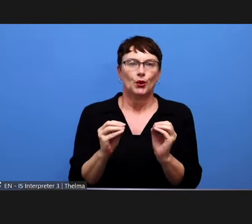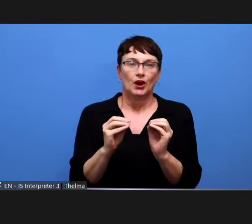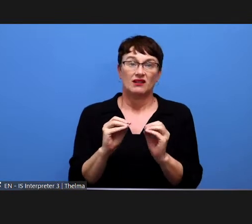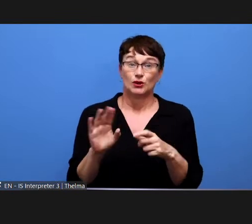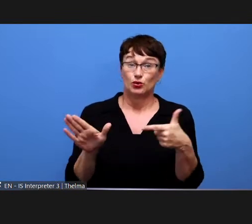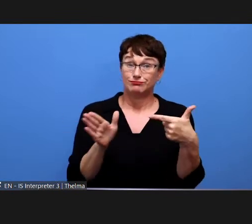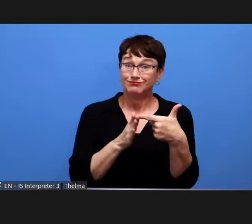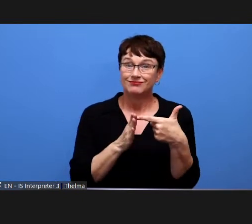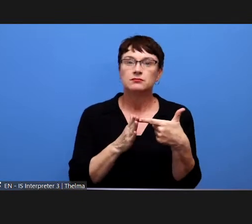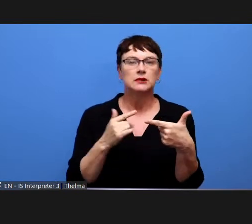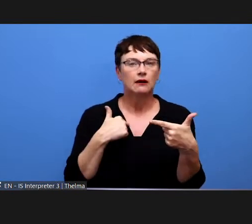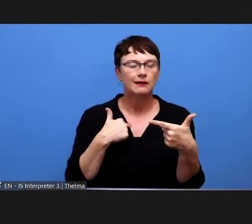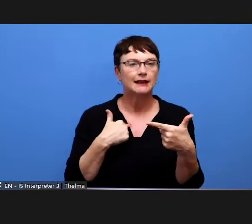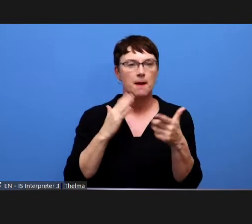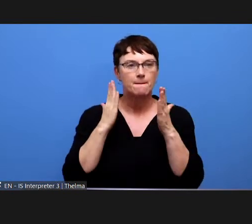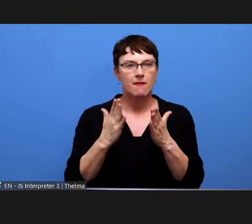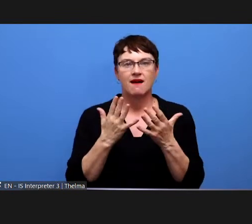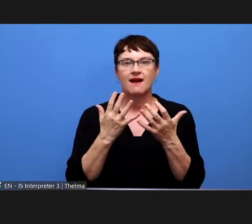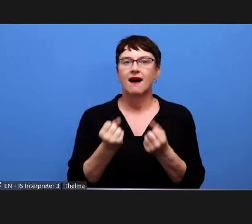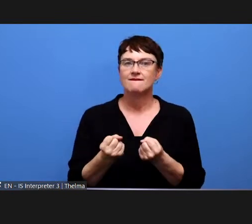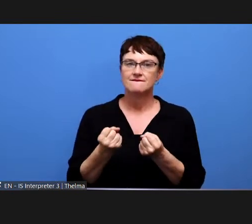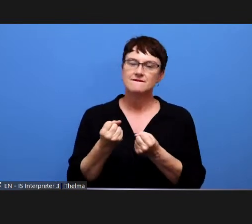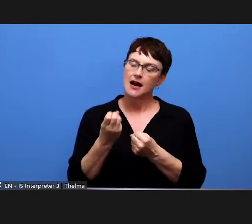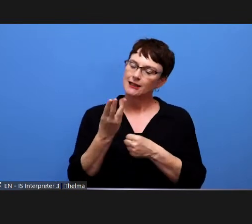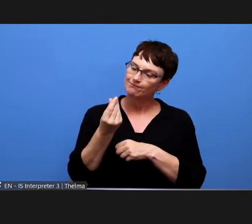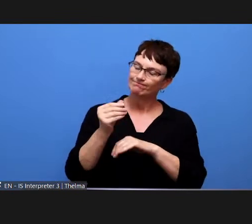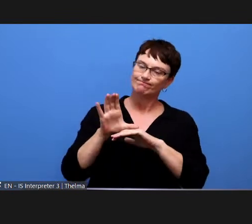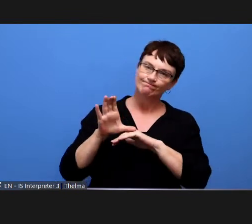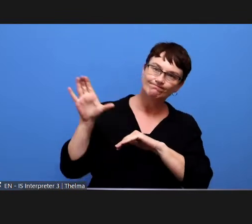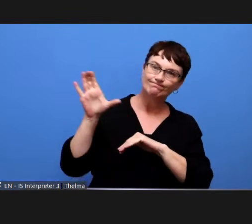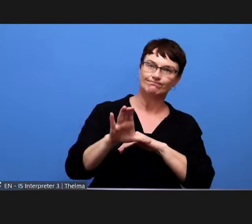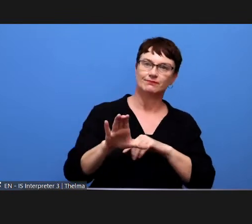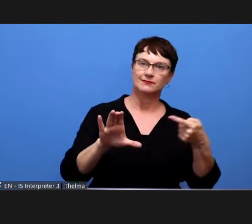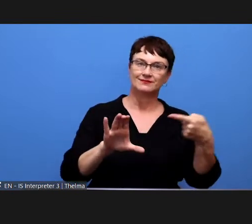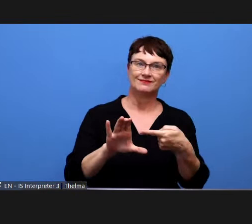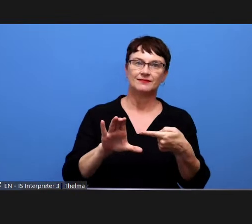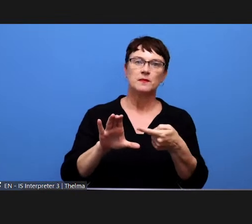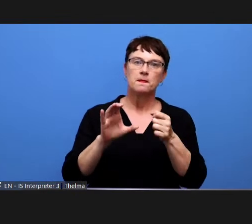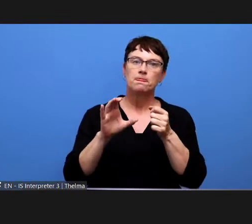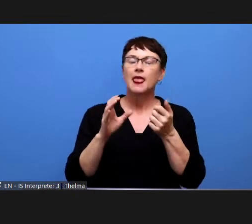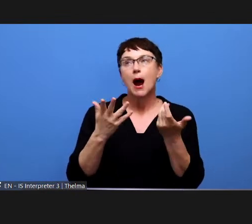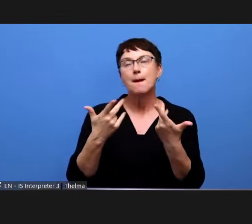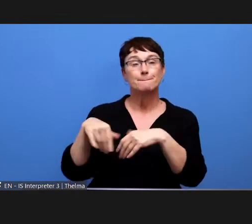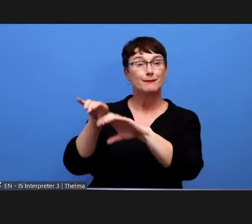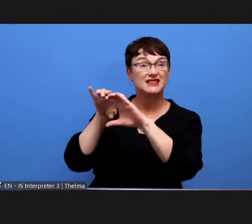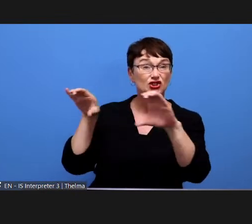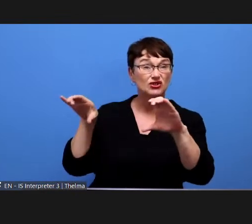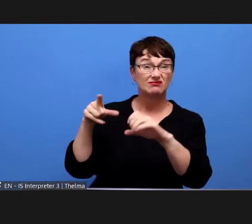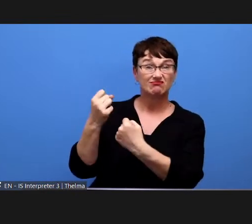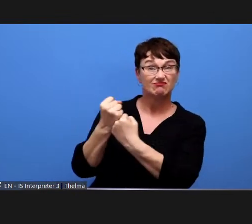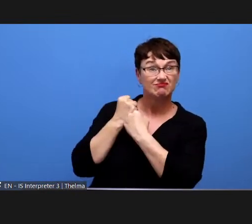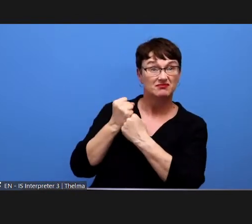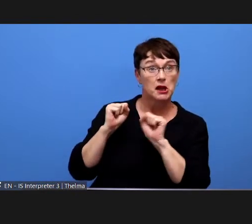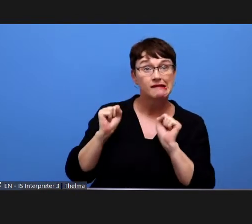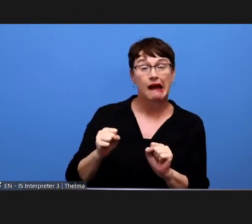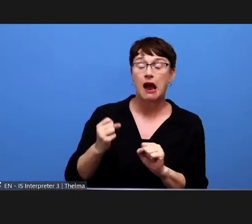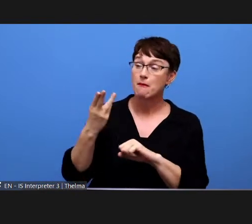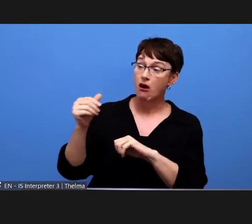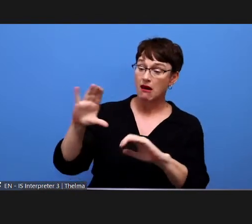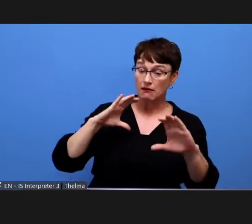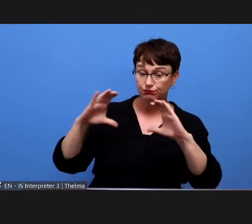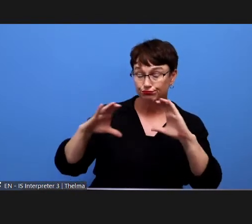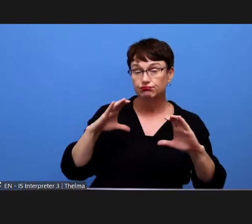have to become bankable. And this way, the private sector will easily come in. There is a need for